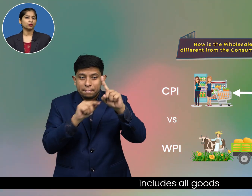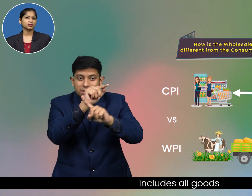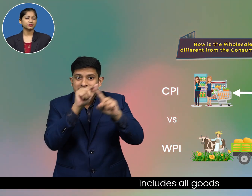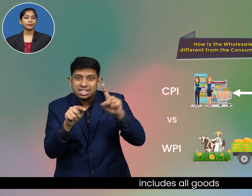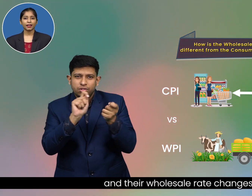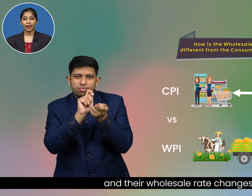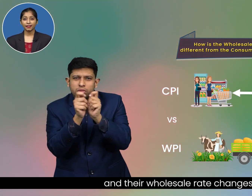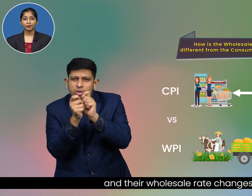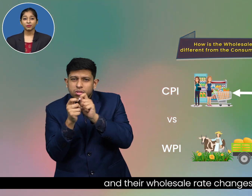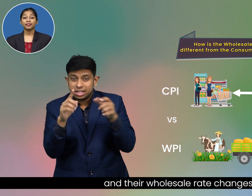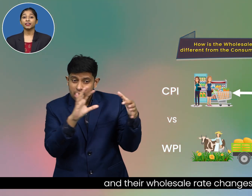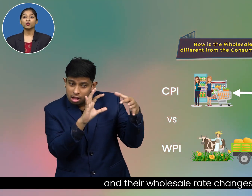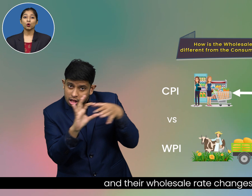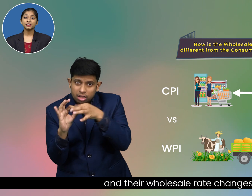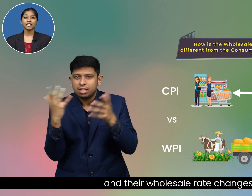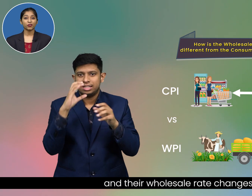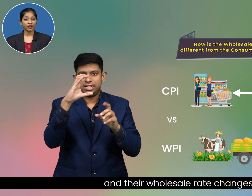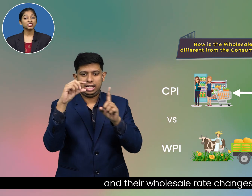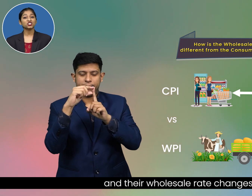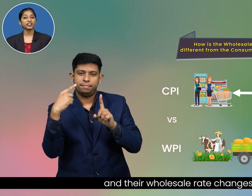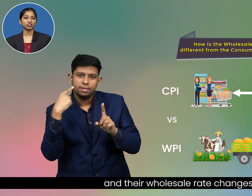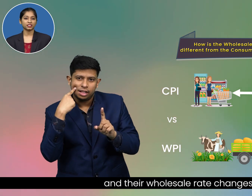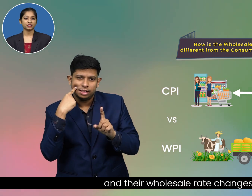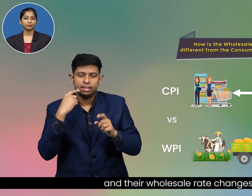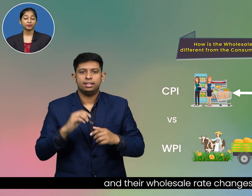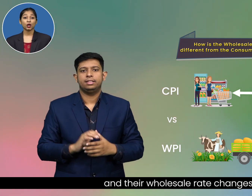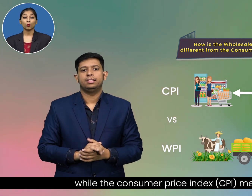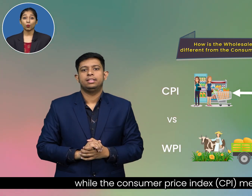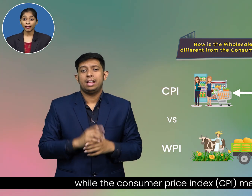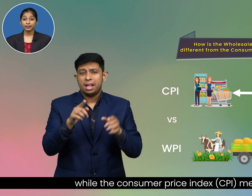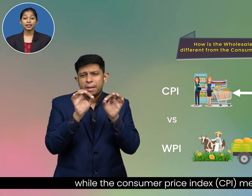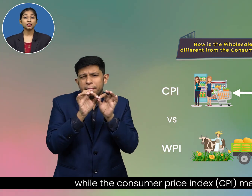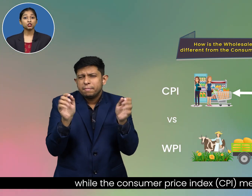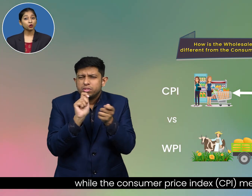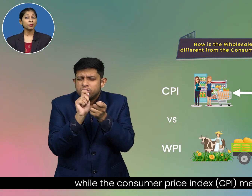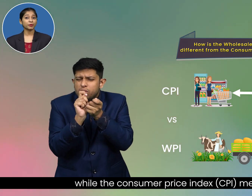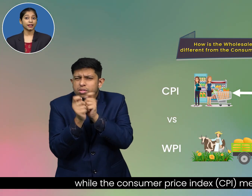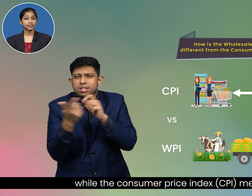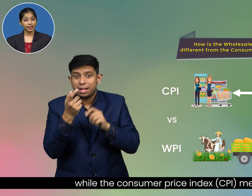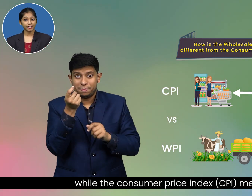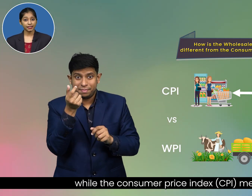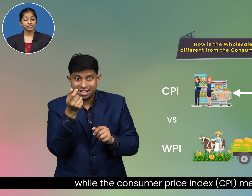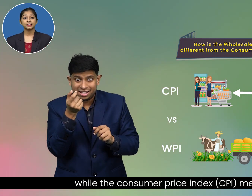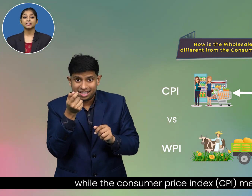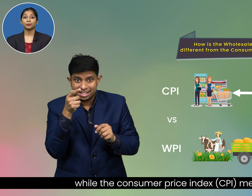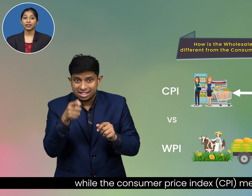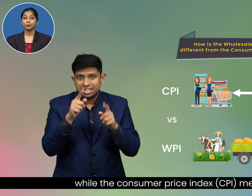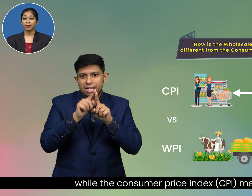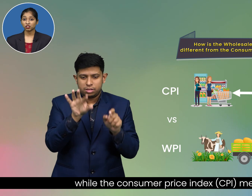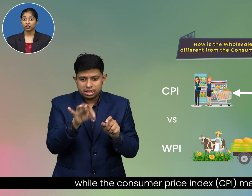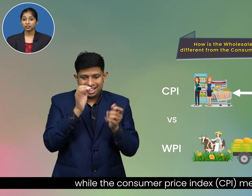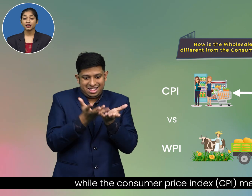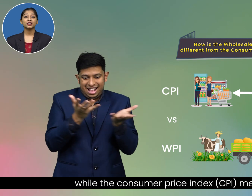all goods and their wholesale rate changes, while the consumer price index